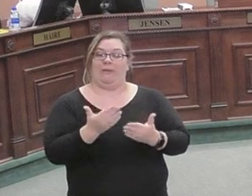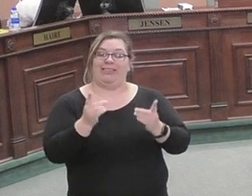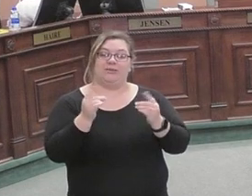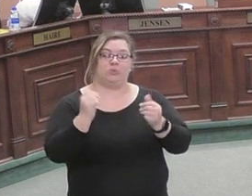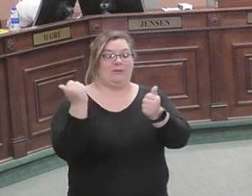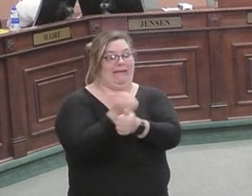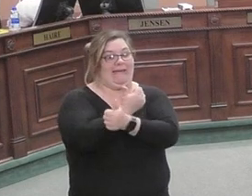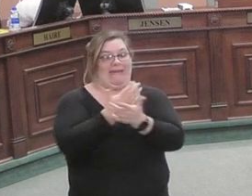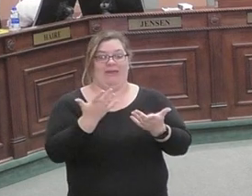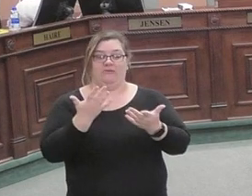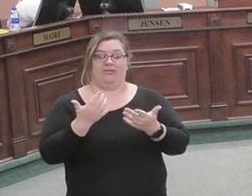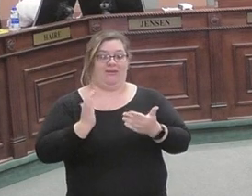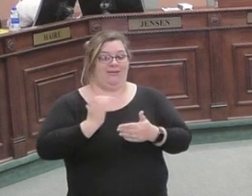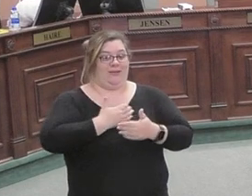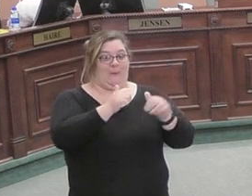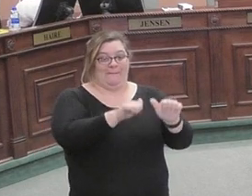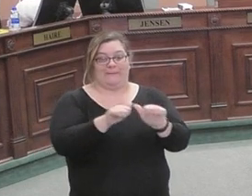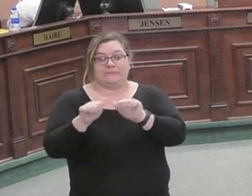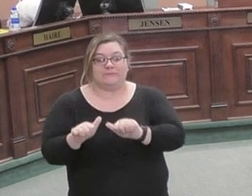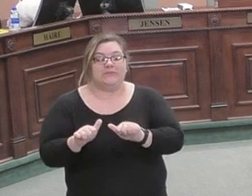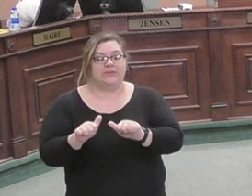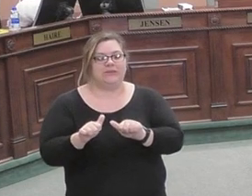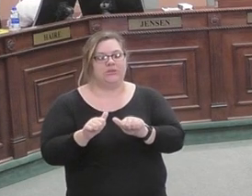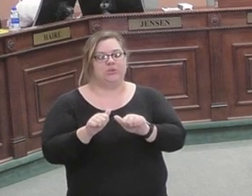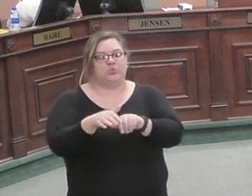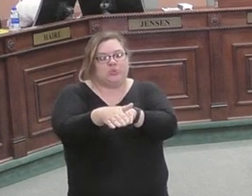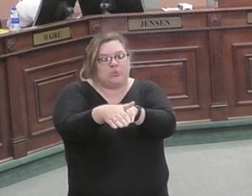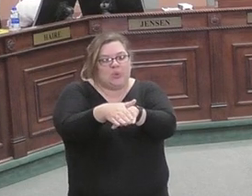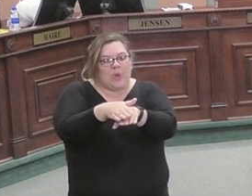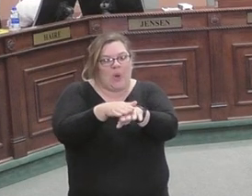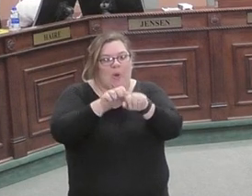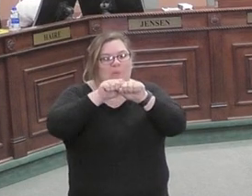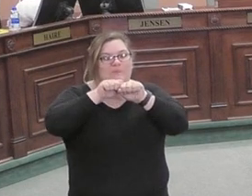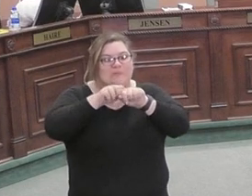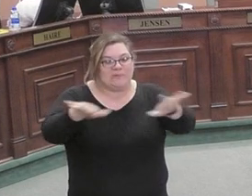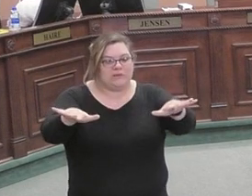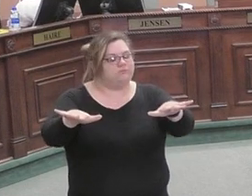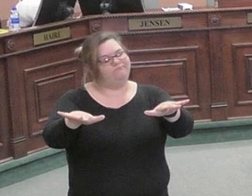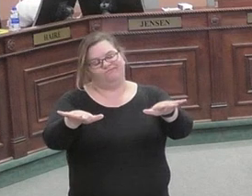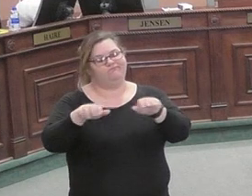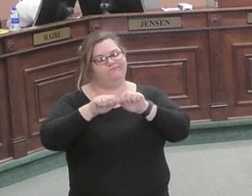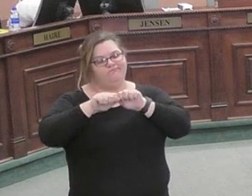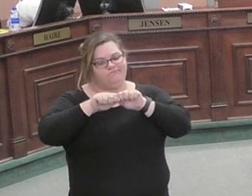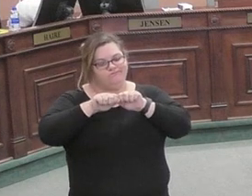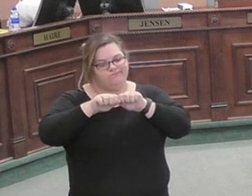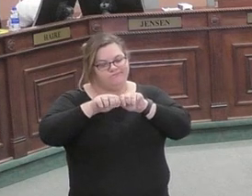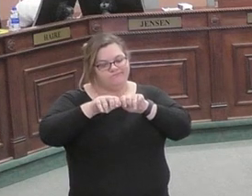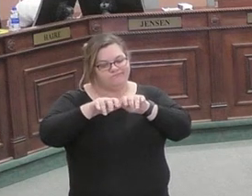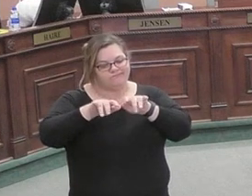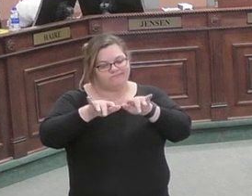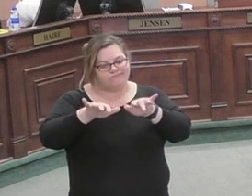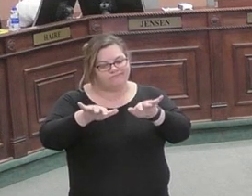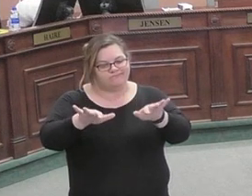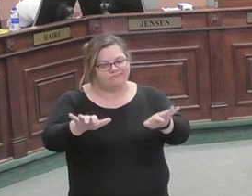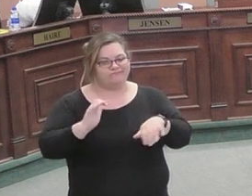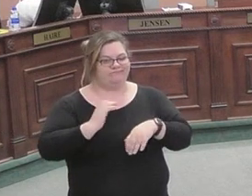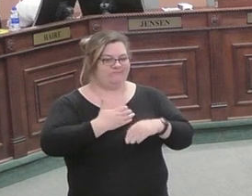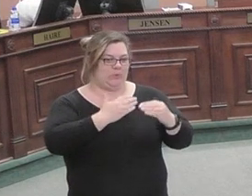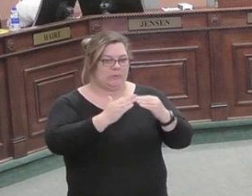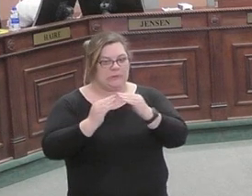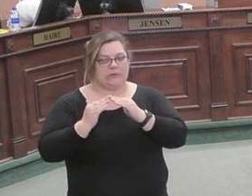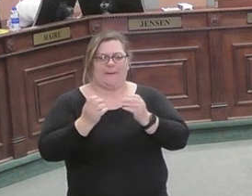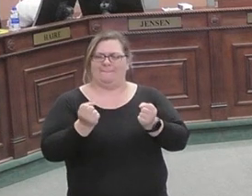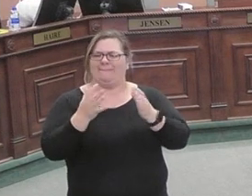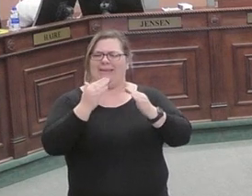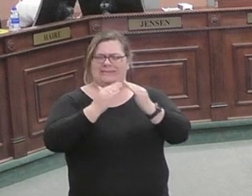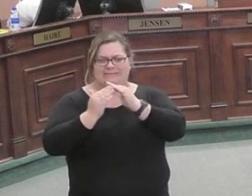within our capability to slow the spread of this virus in our community. You know, a lot of cities are dealing with this